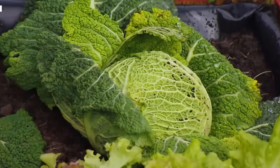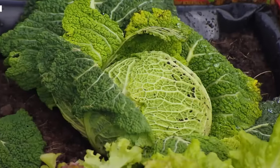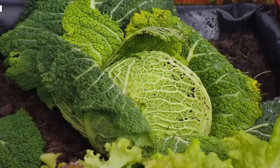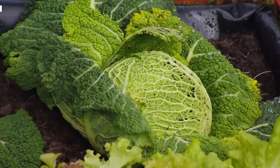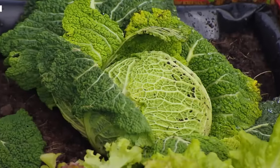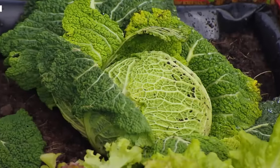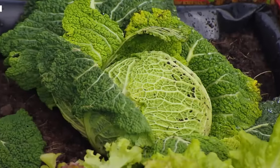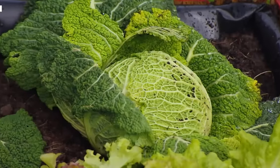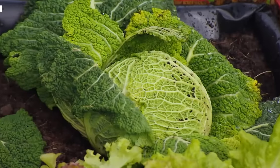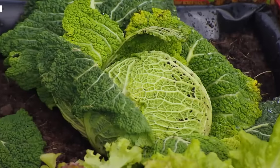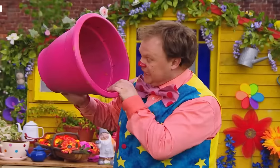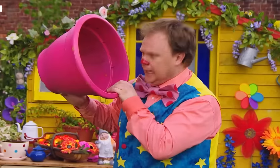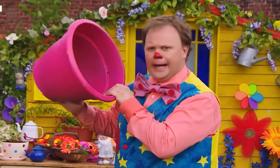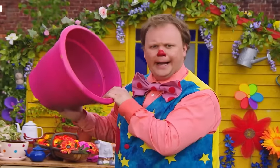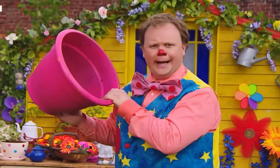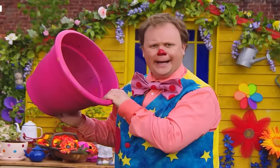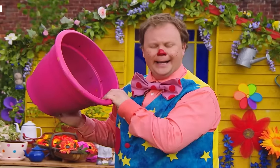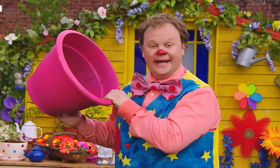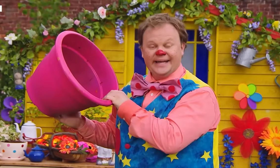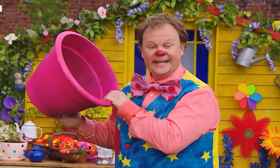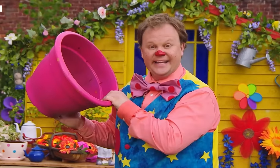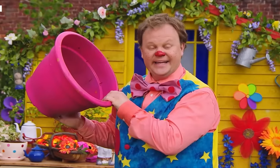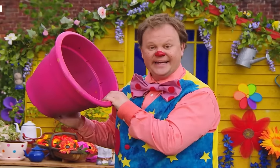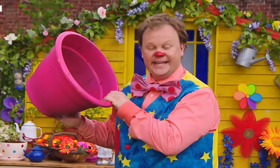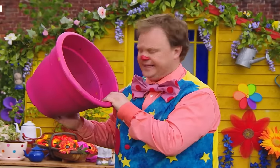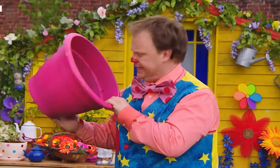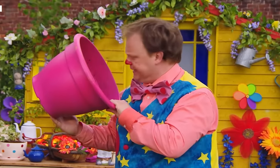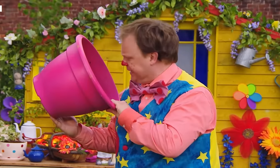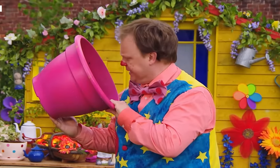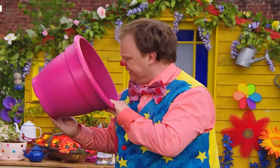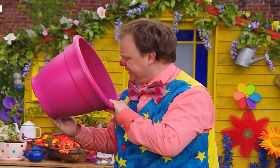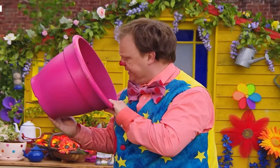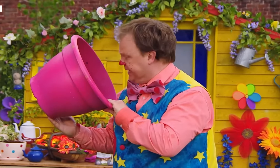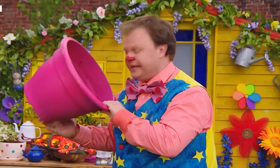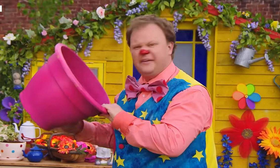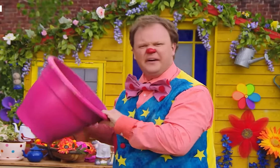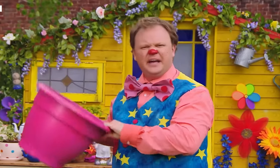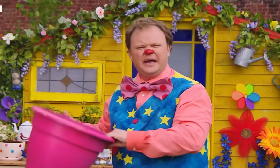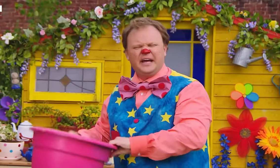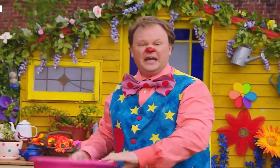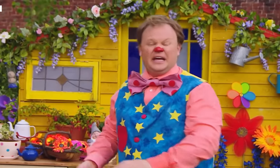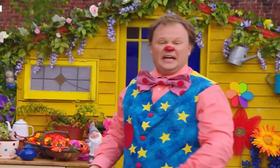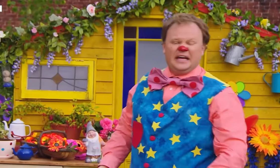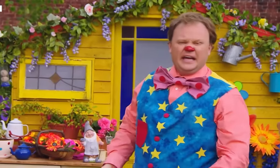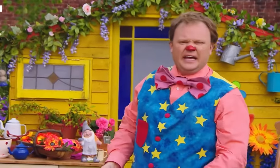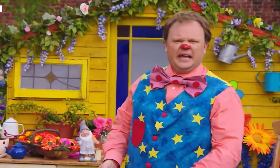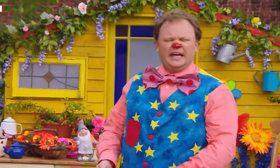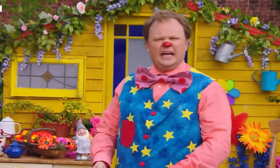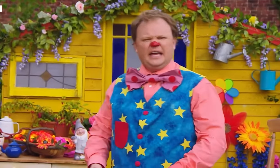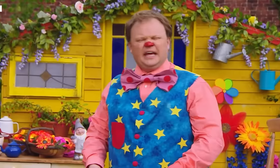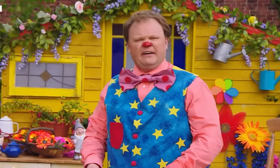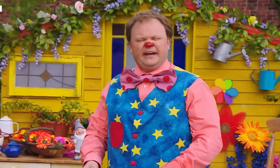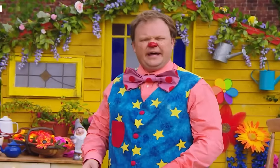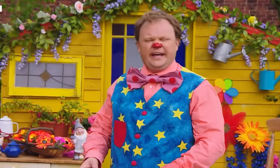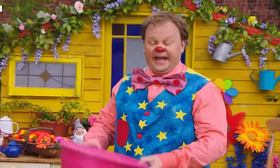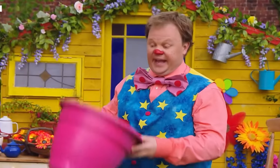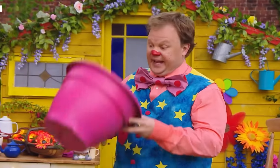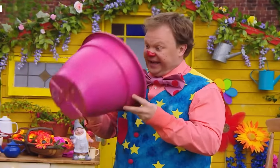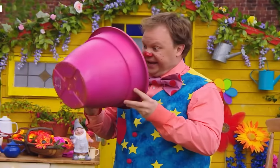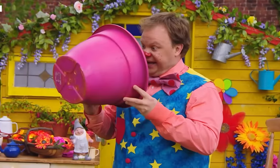Oh dear, that isn't very much water. You'll need to find something without a hole in the bottom this time. There must